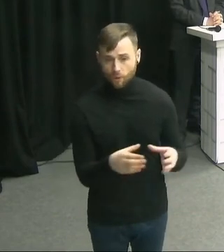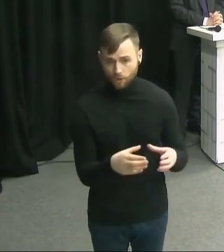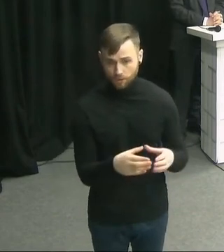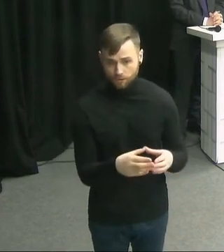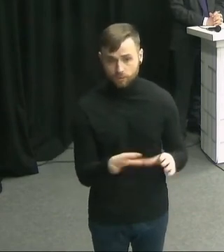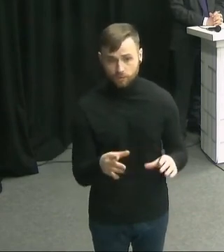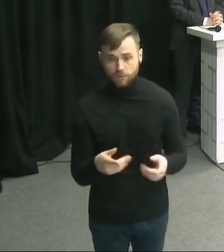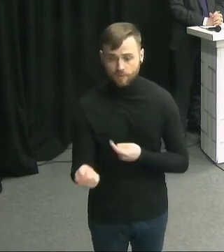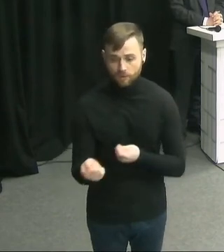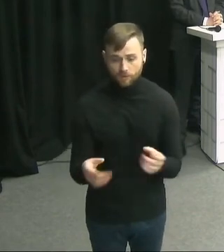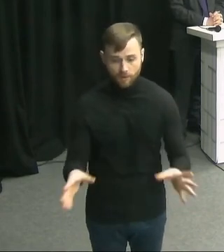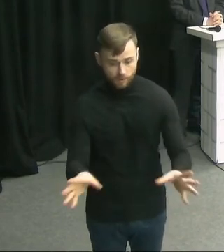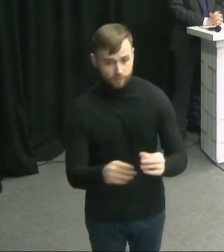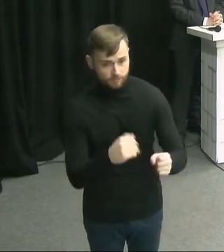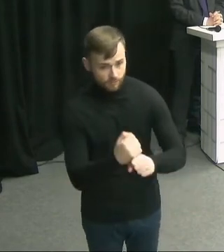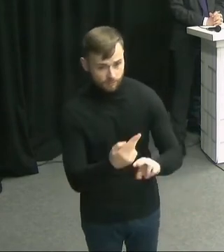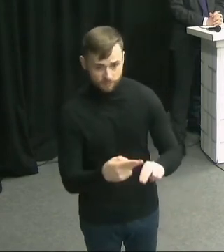lecturers are using the students'